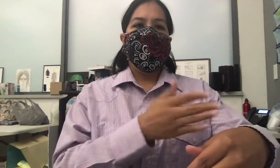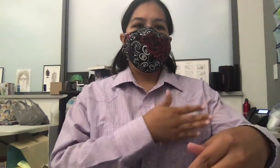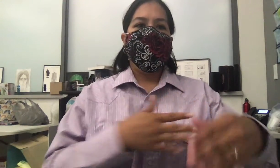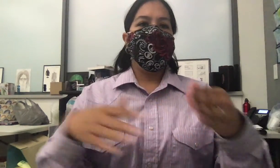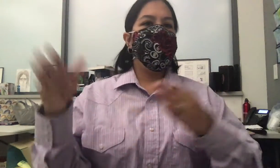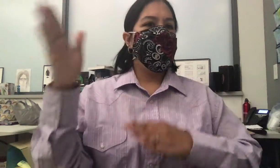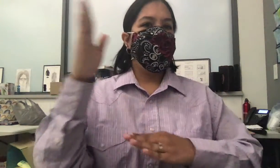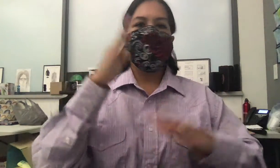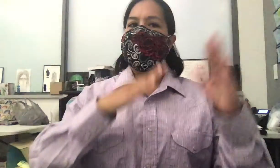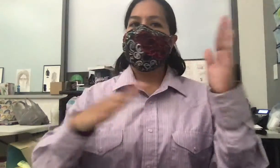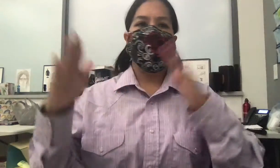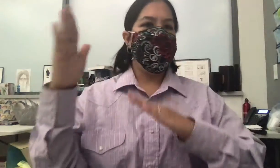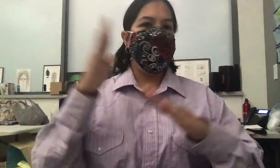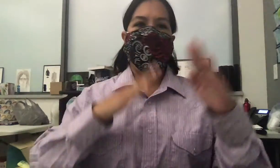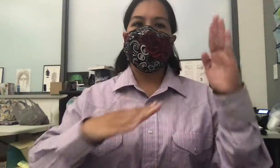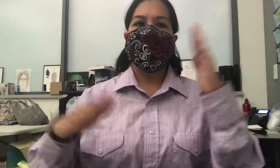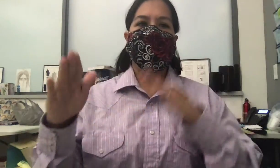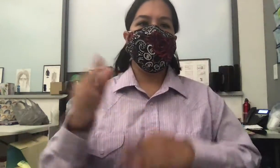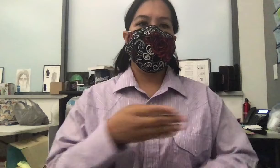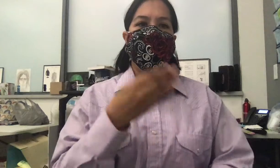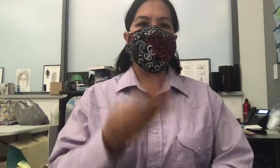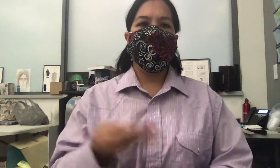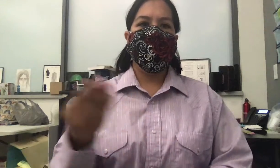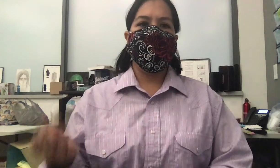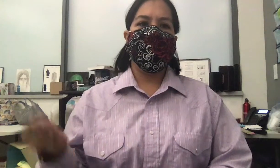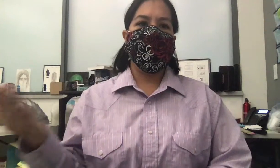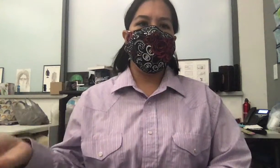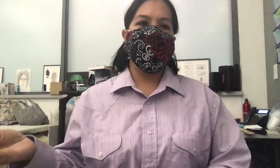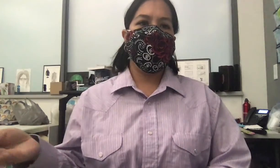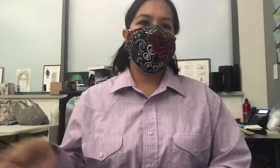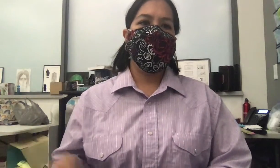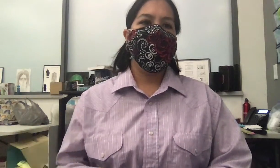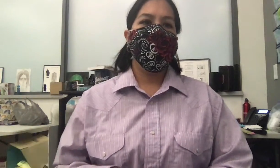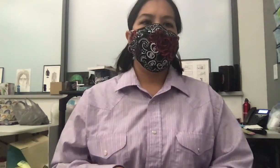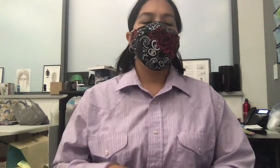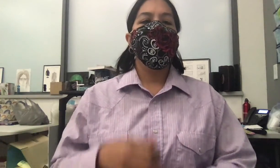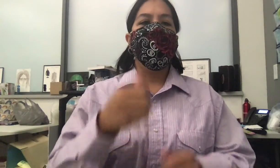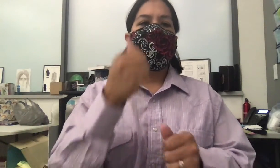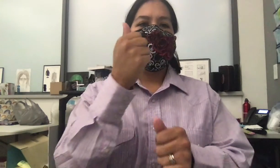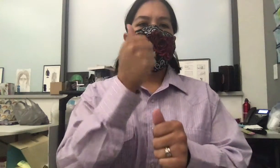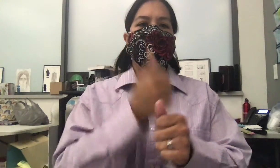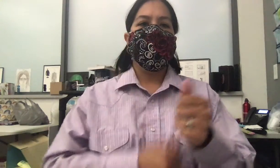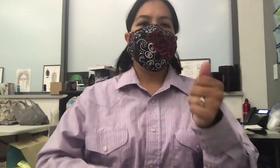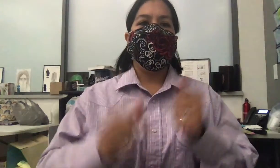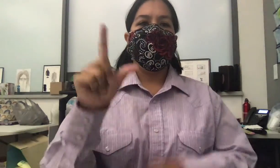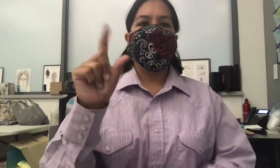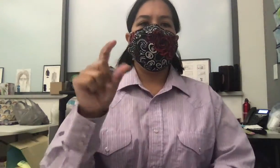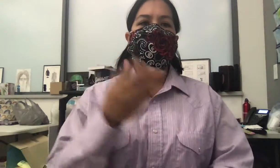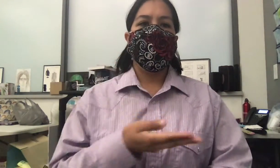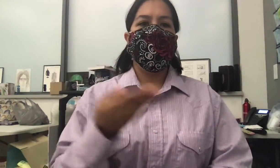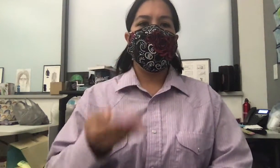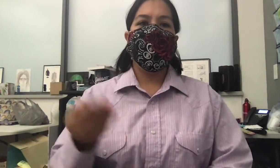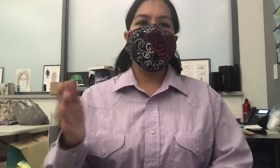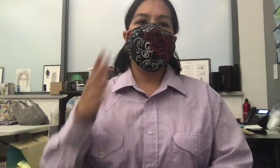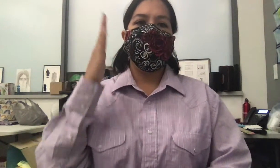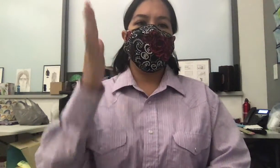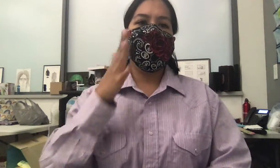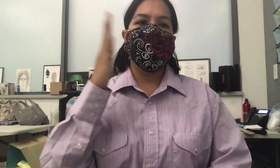Singing, don't worry about a thing, because every little thing's gonna